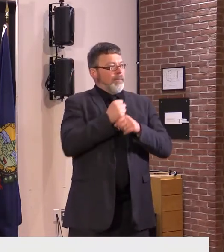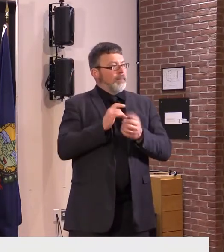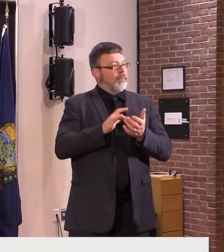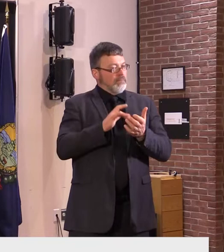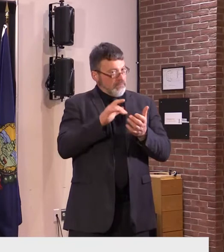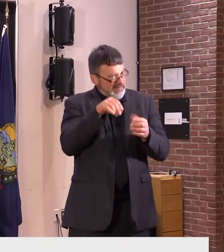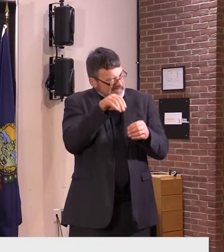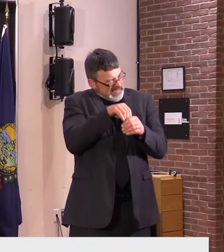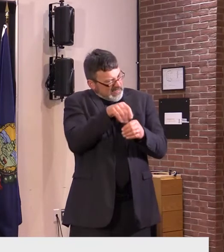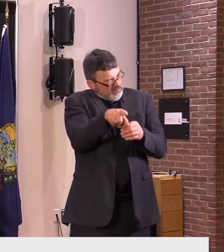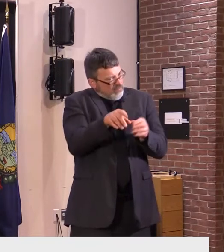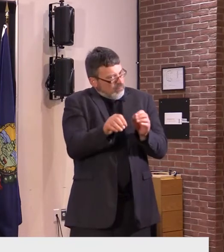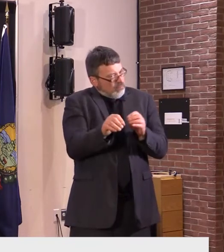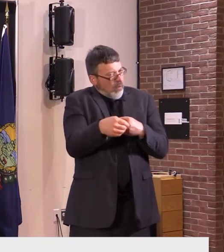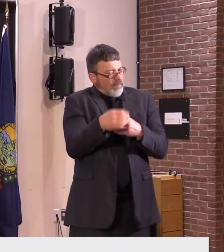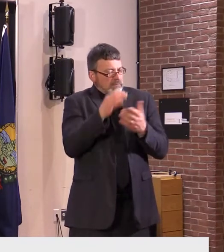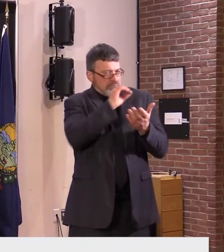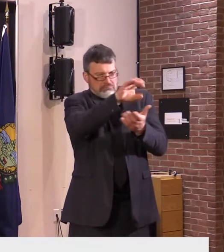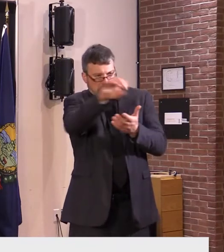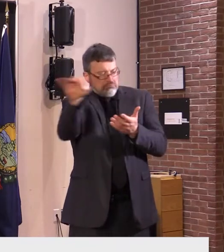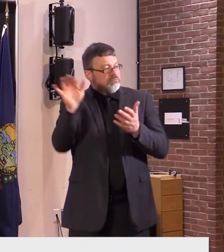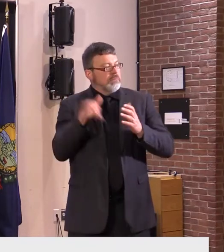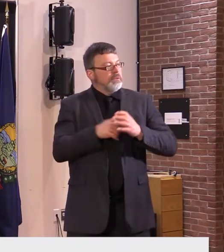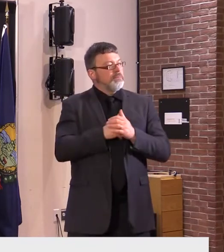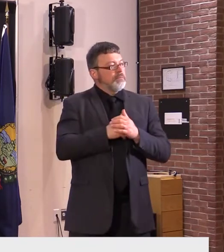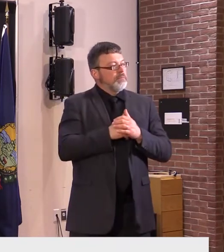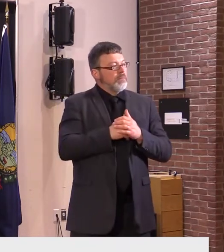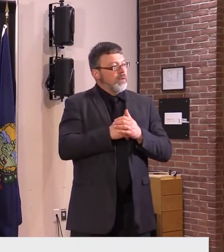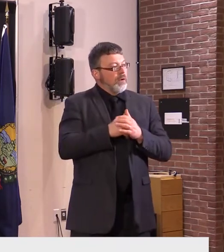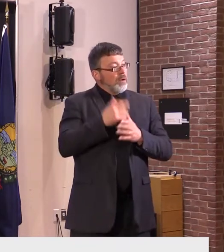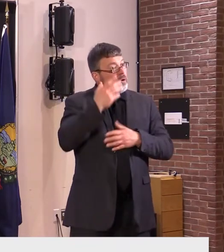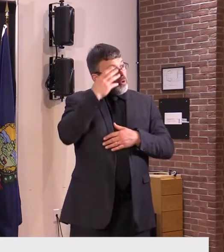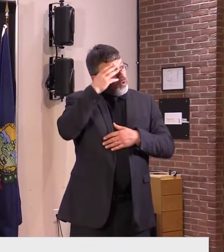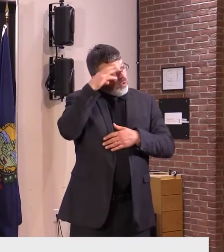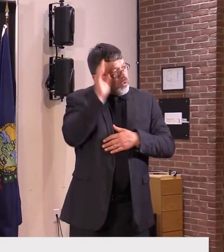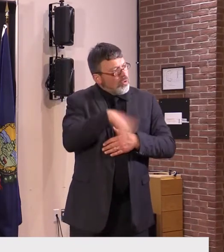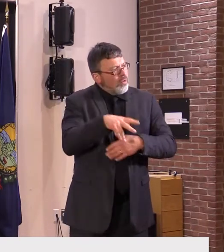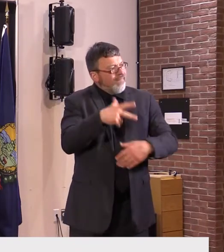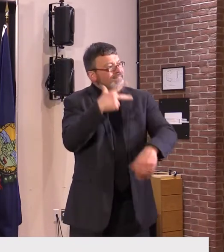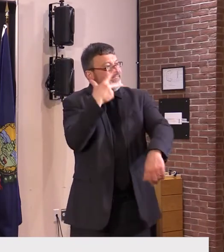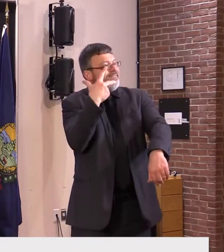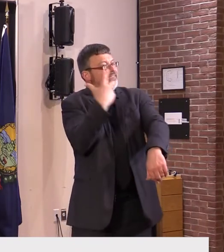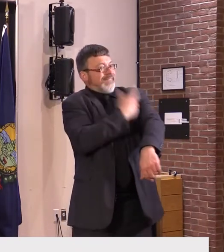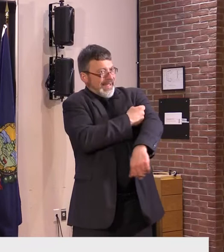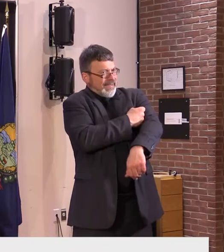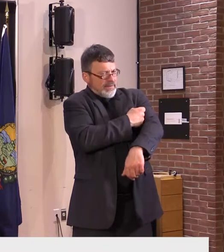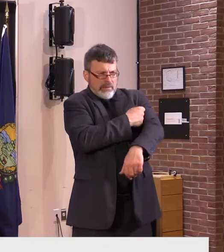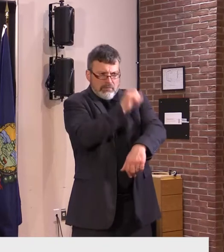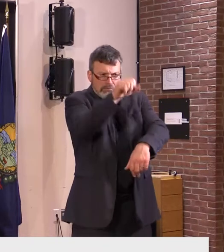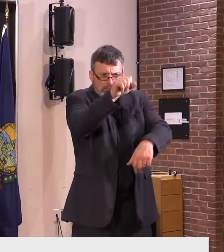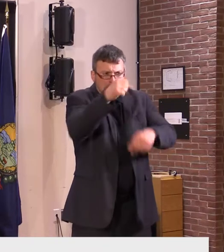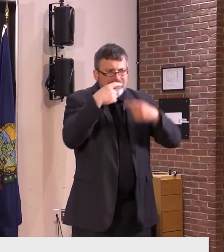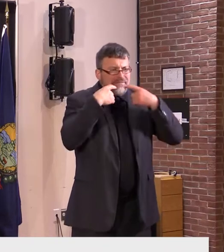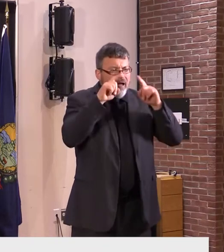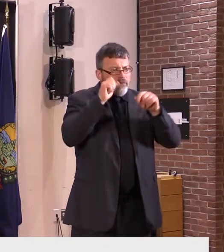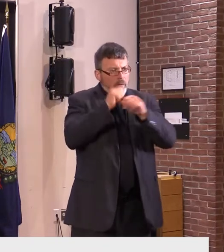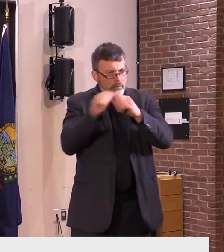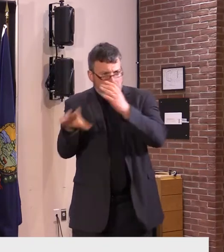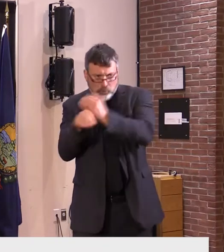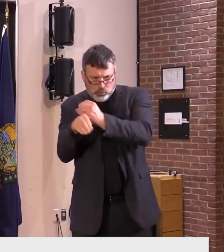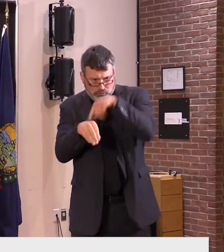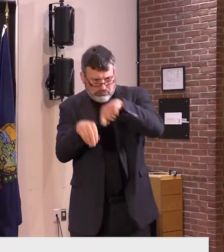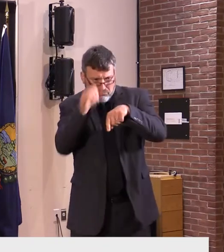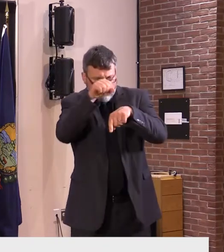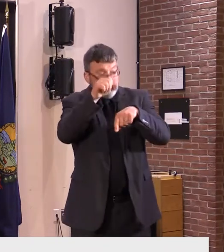do need an antiviral to keep them out of the hospital. And those are, of course, people who are older or have certain medical